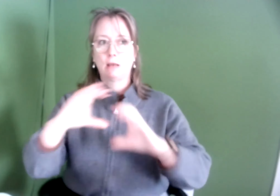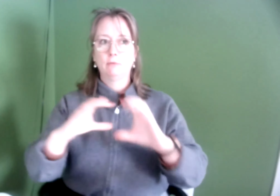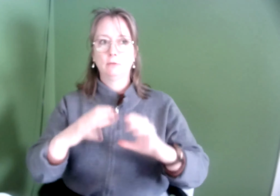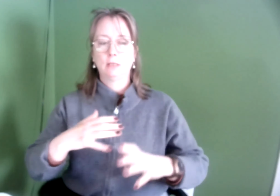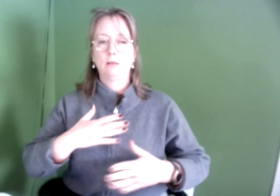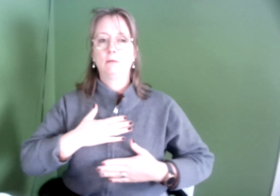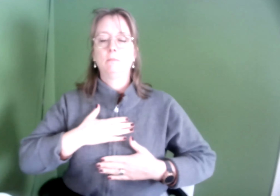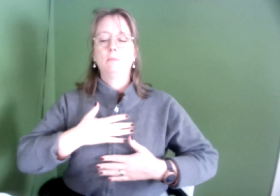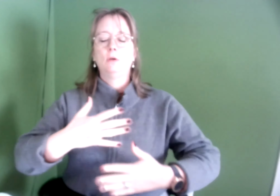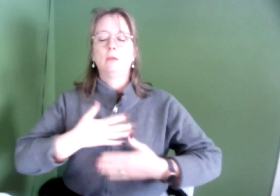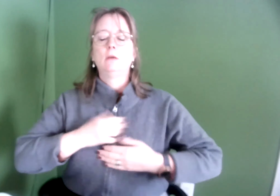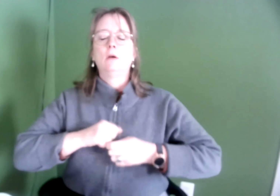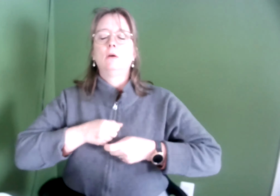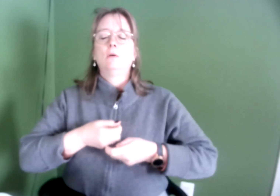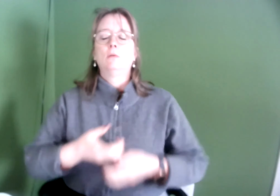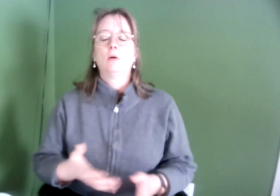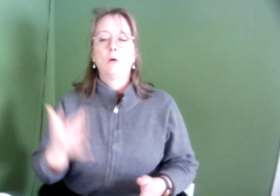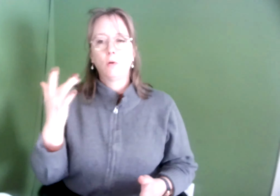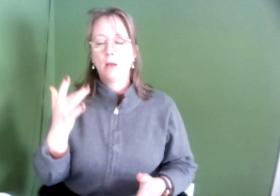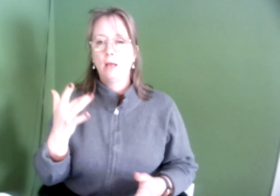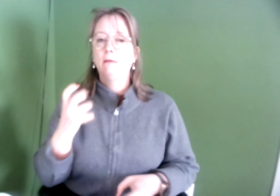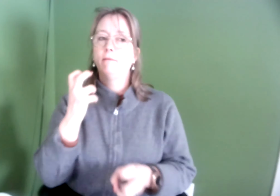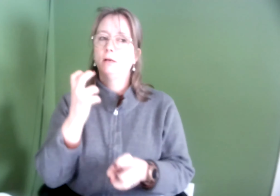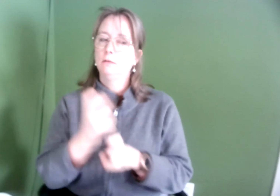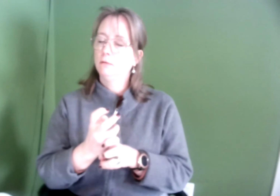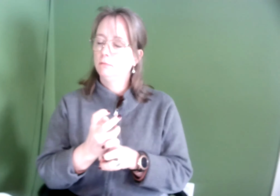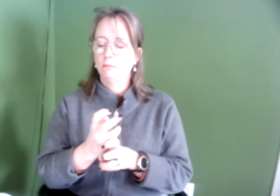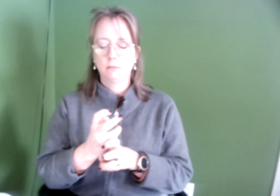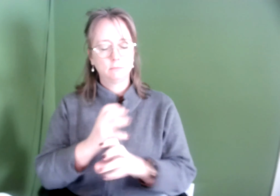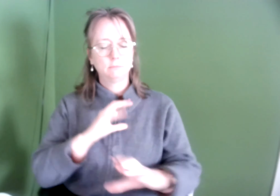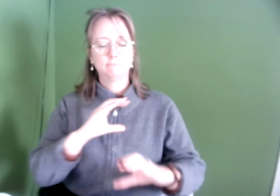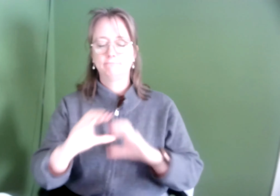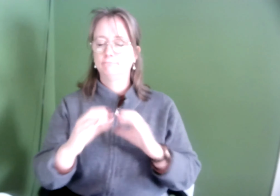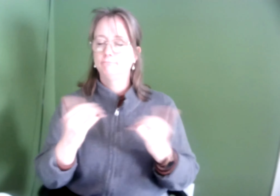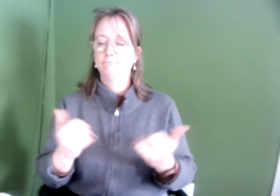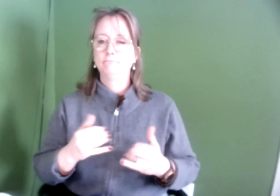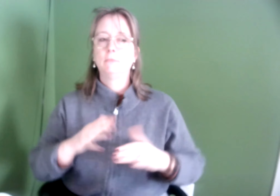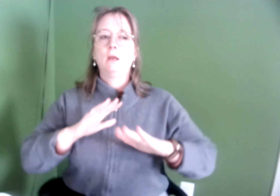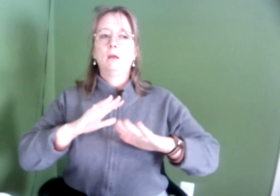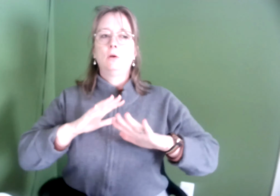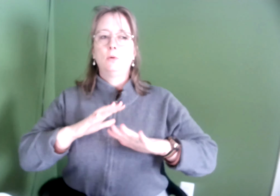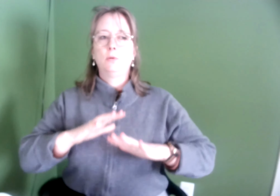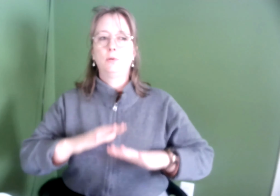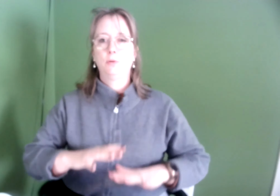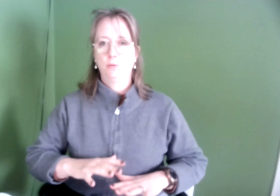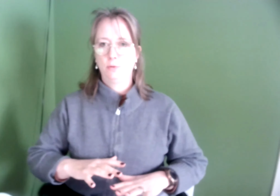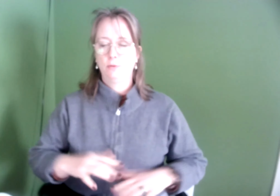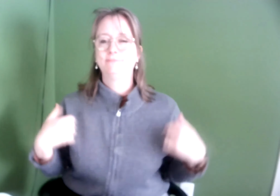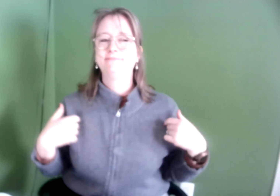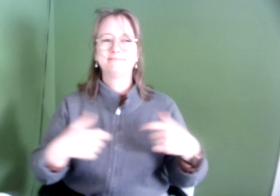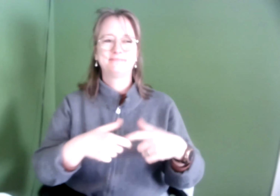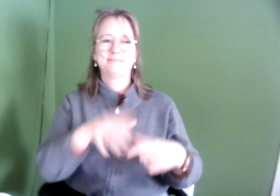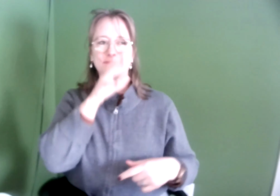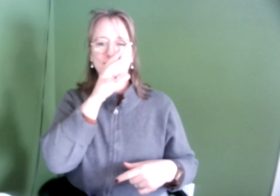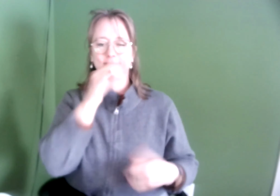hard. Algo más que quisieran pensar, o últimos pensamientos antes de seguir con el siguiente proceso. Y yo